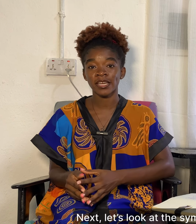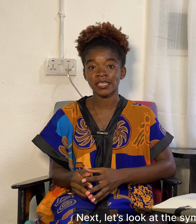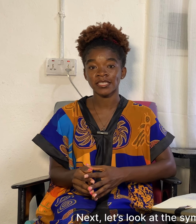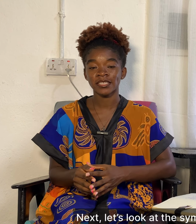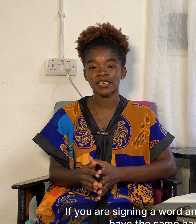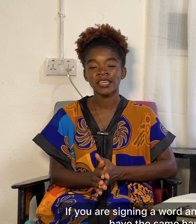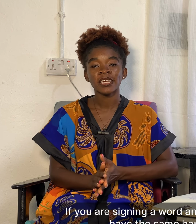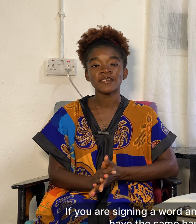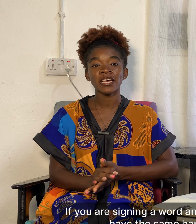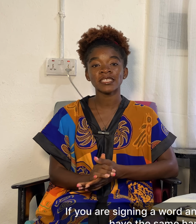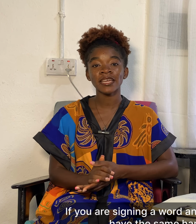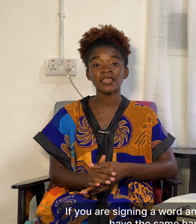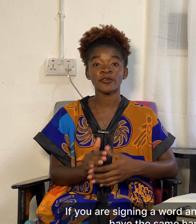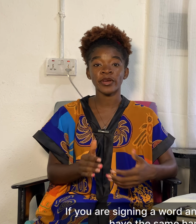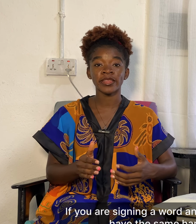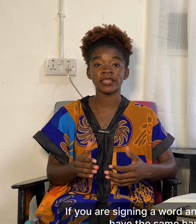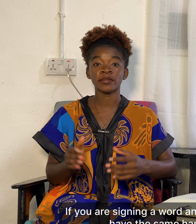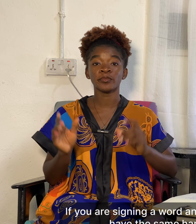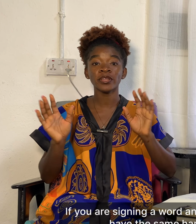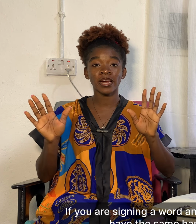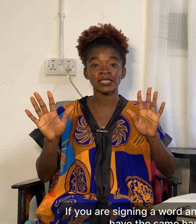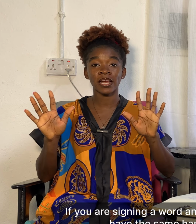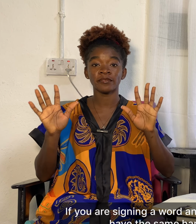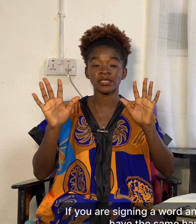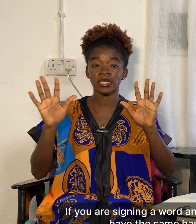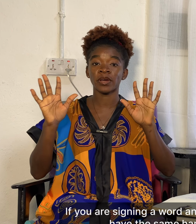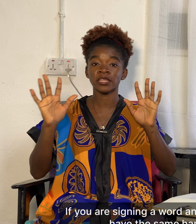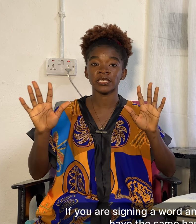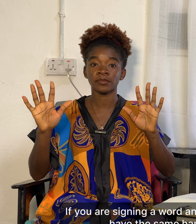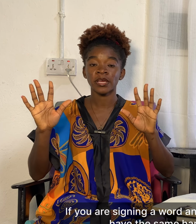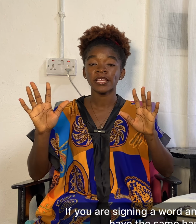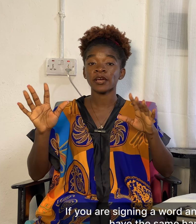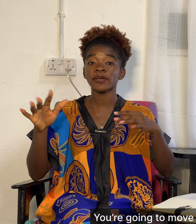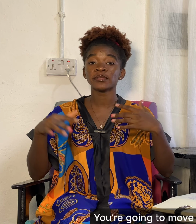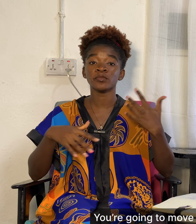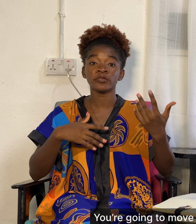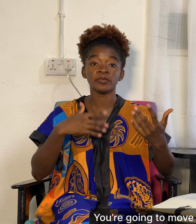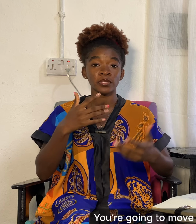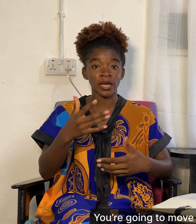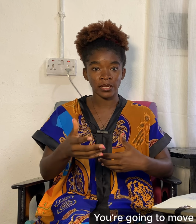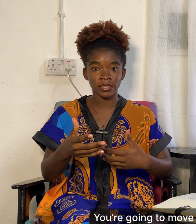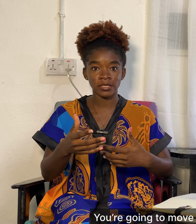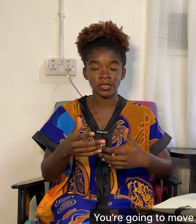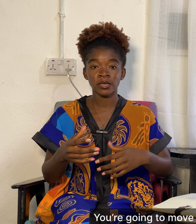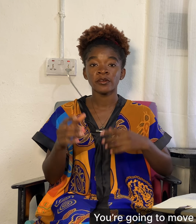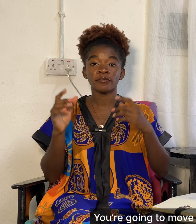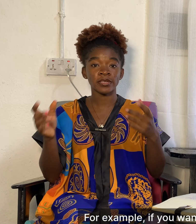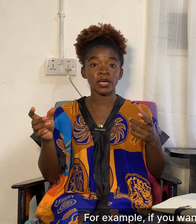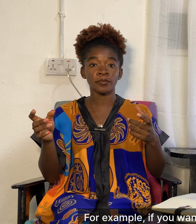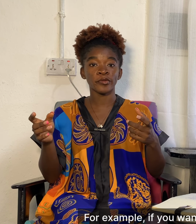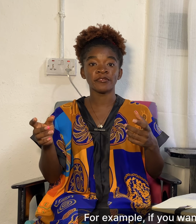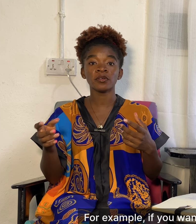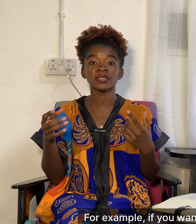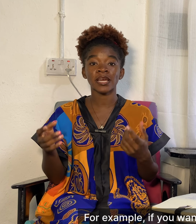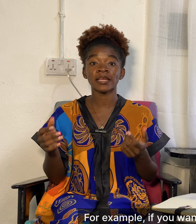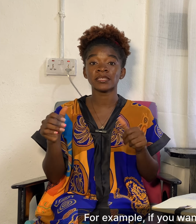signs. If you are signing a word and then both hands have the same hand shape, you're going to move both hands. For example, if you want to sign